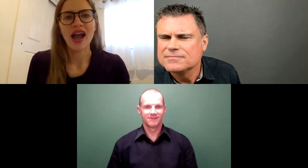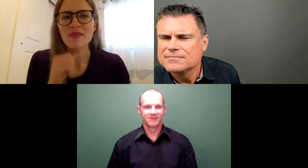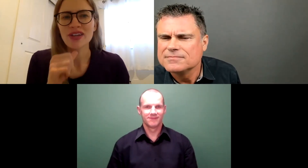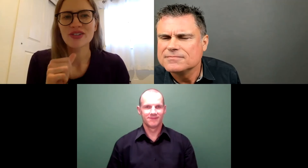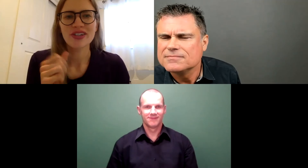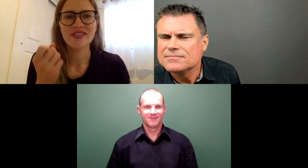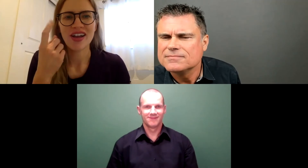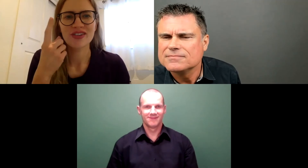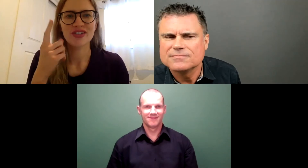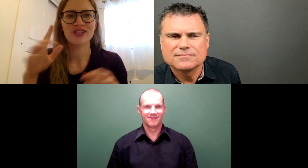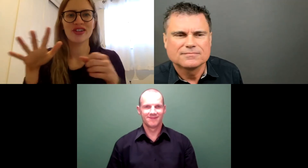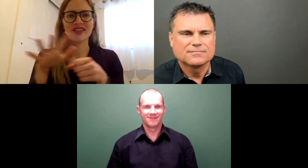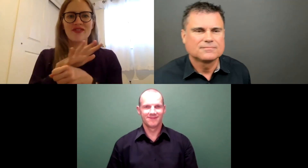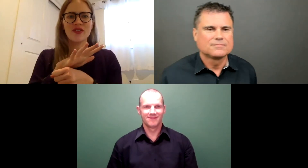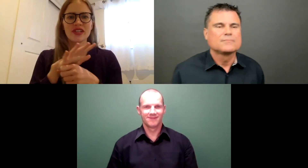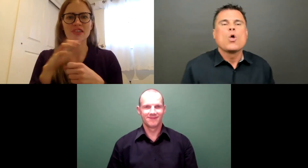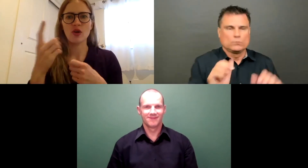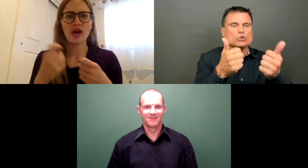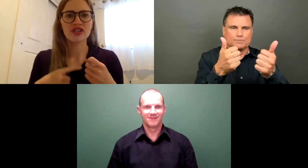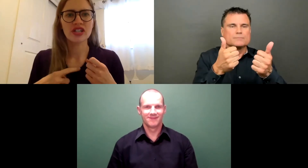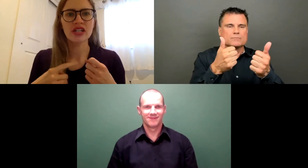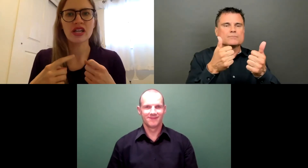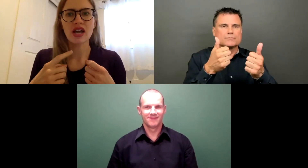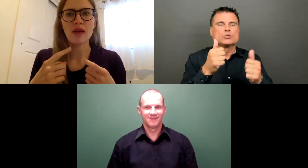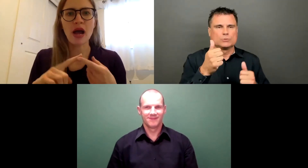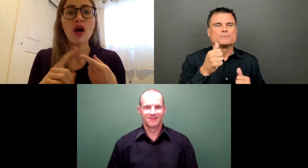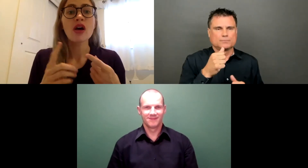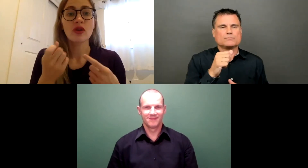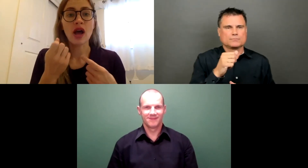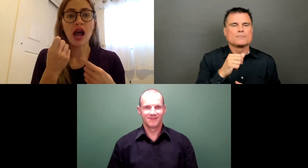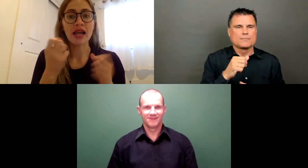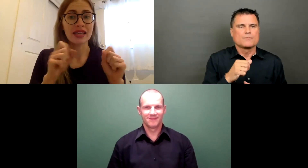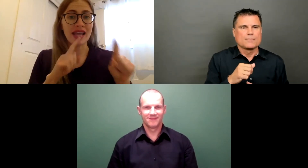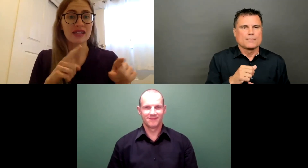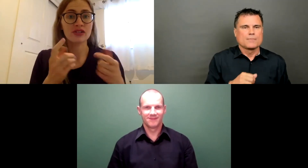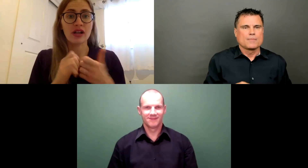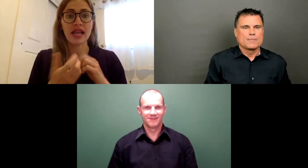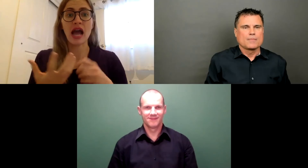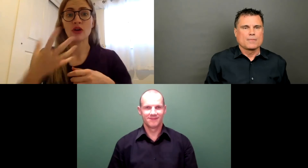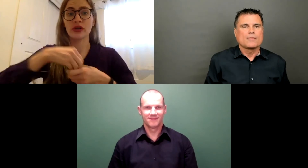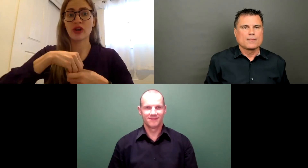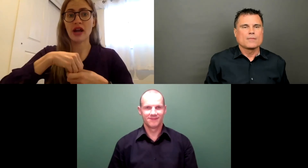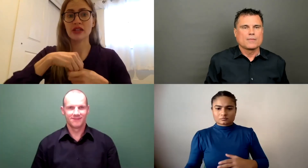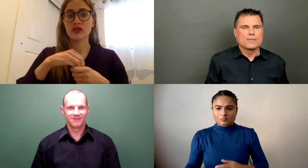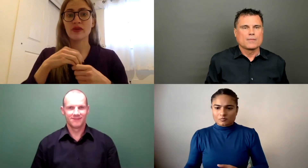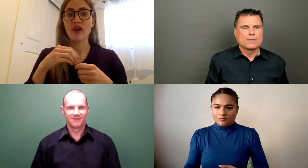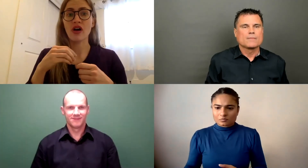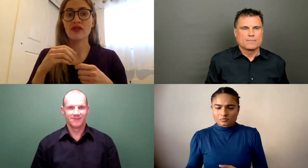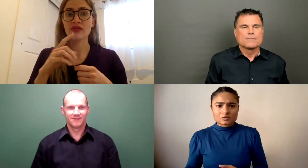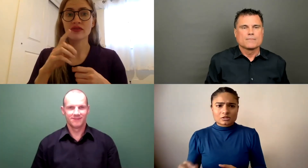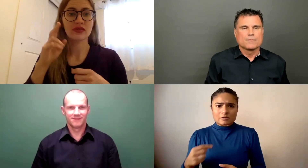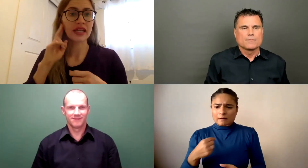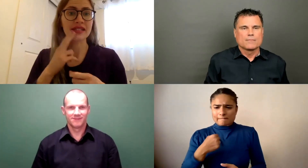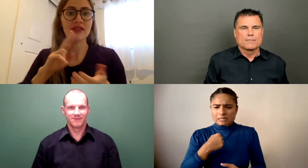Okay, I'm not sure if I understood fully the question about, so I can answer like how we're trying to